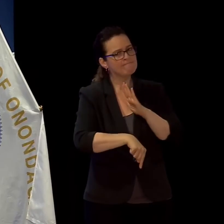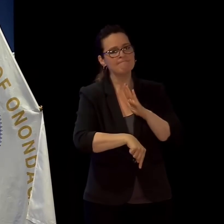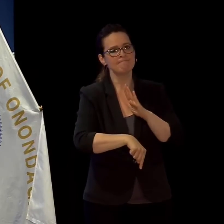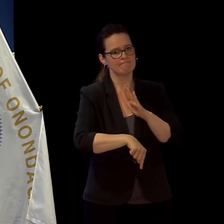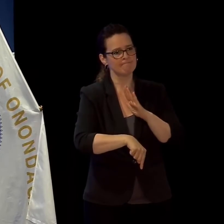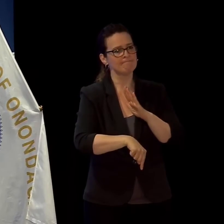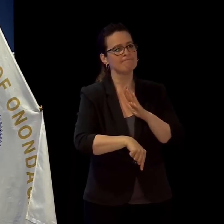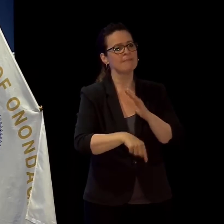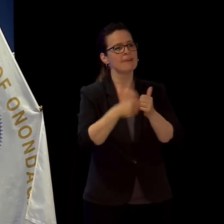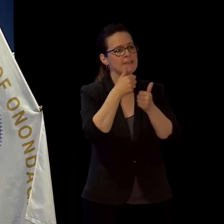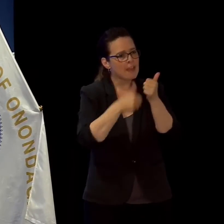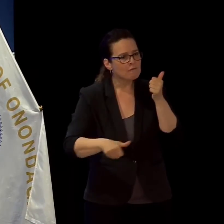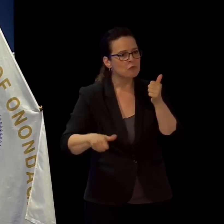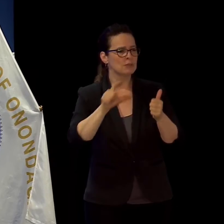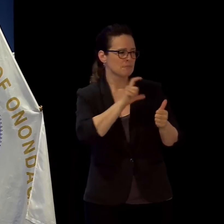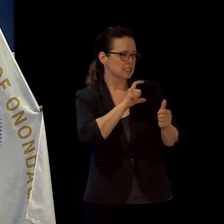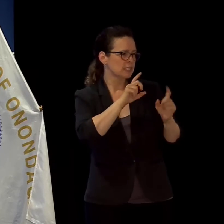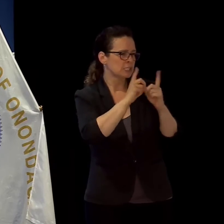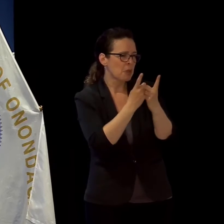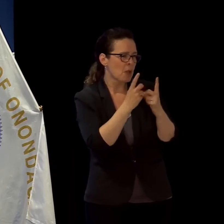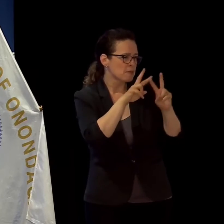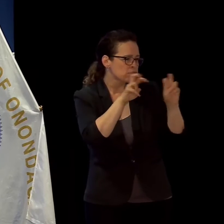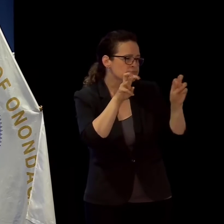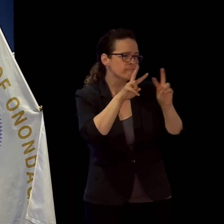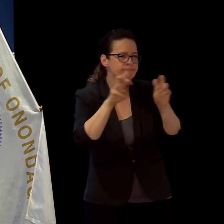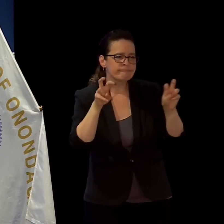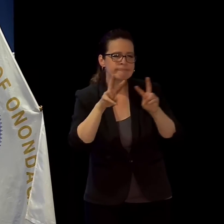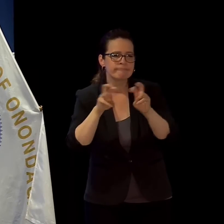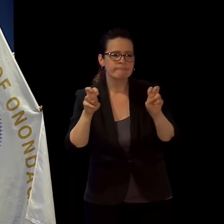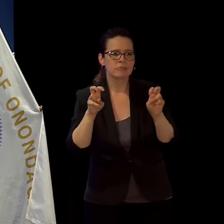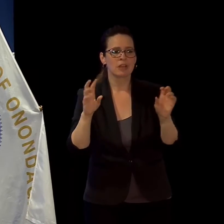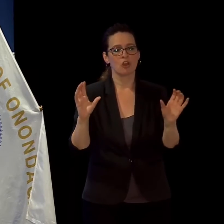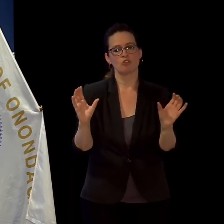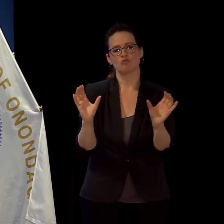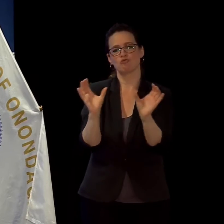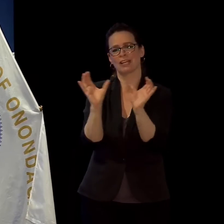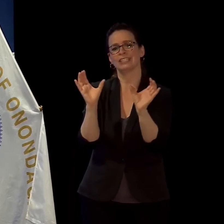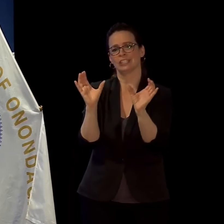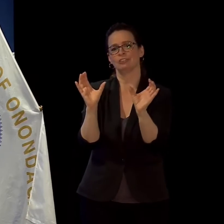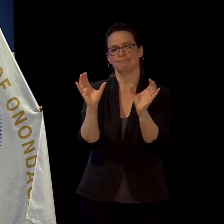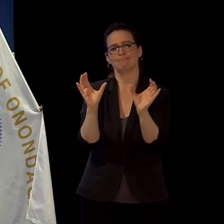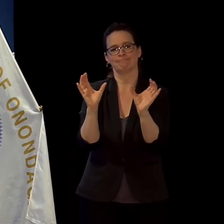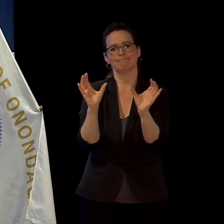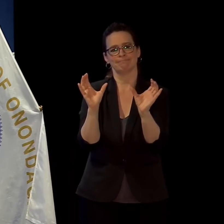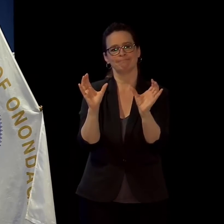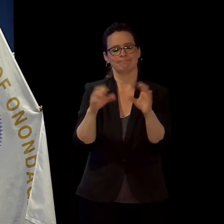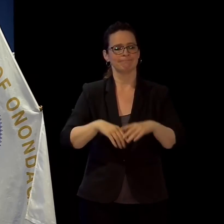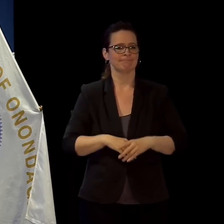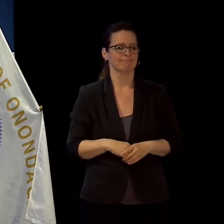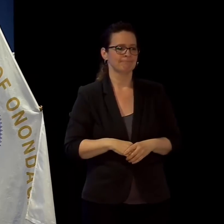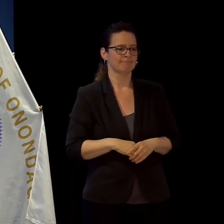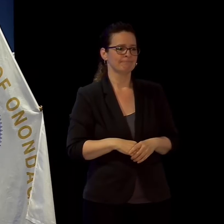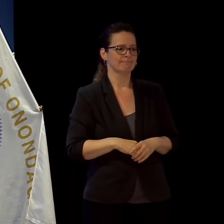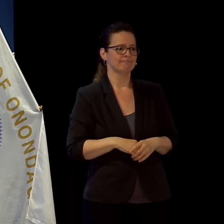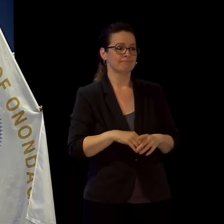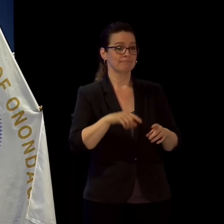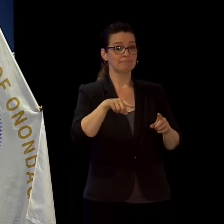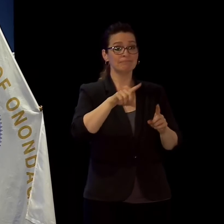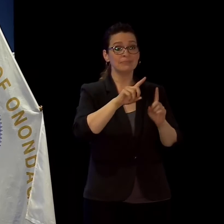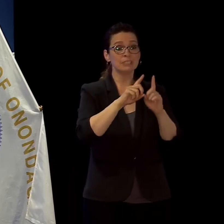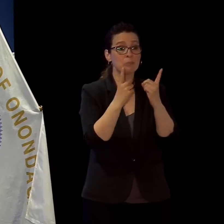every police department in the county, is accreditation. Is these departments are getting